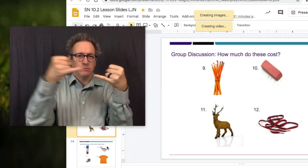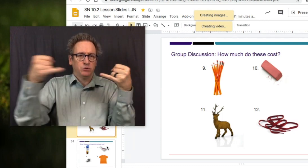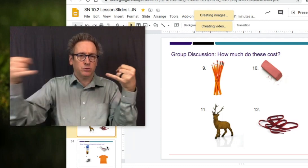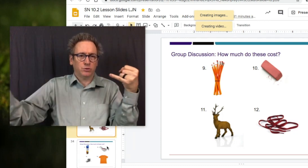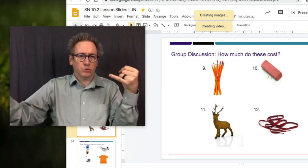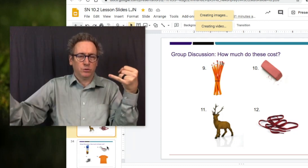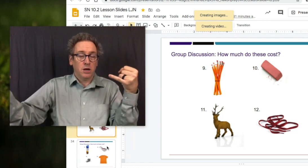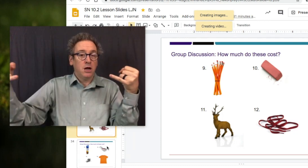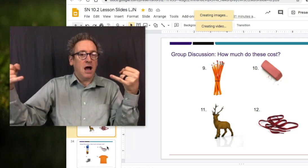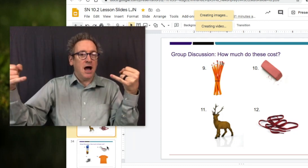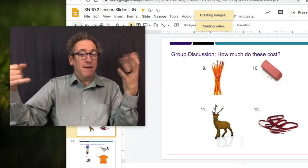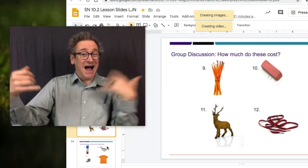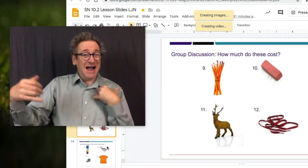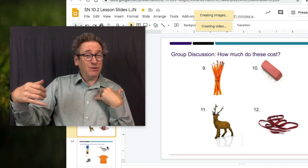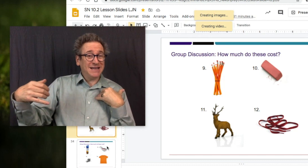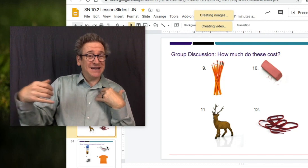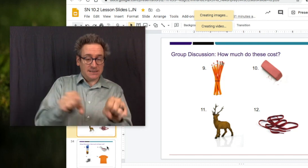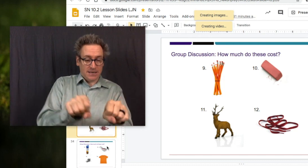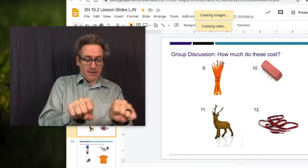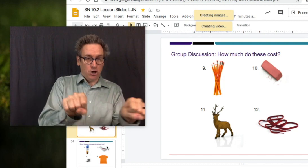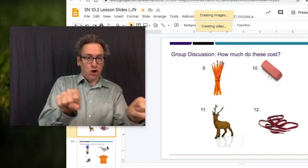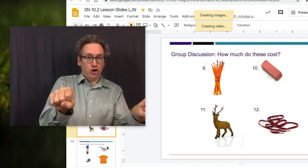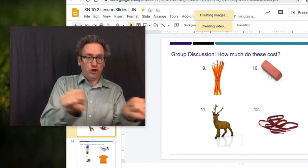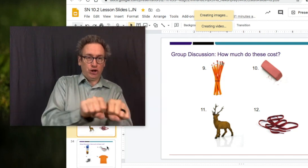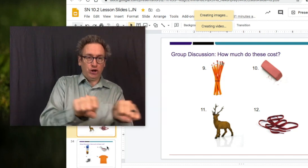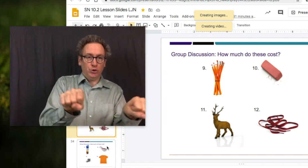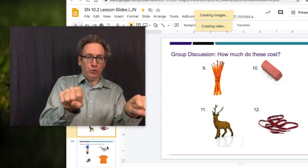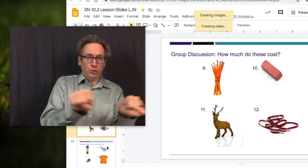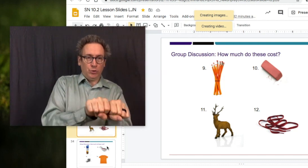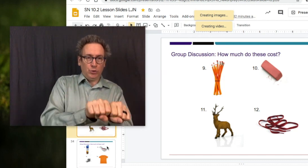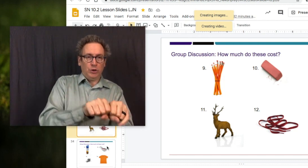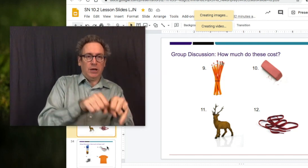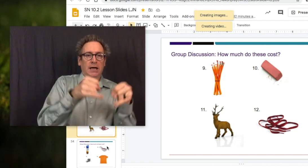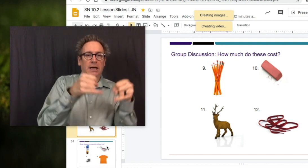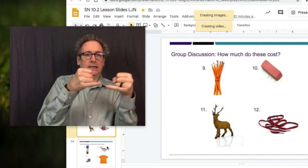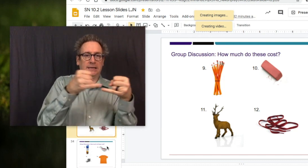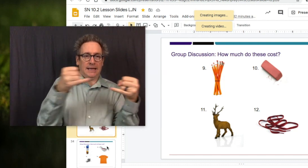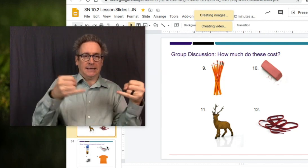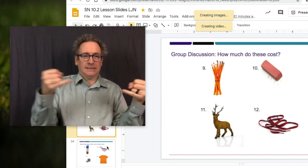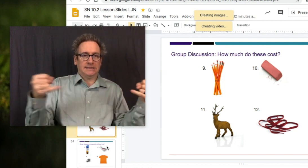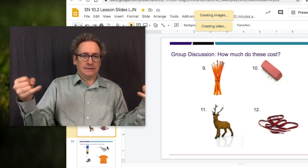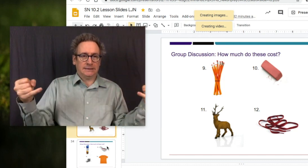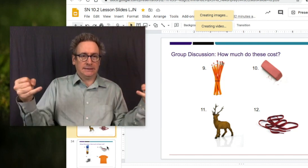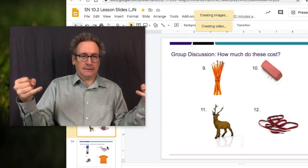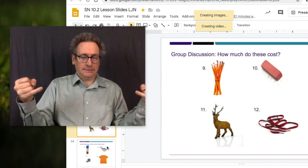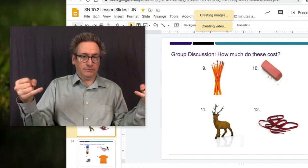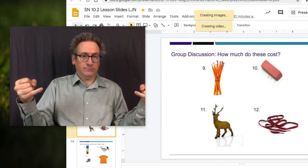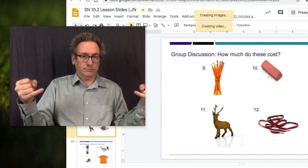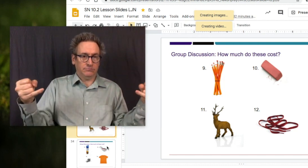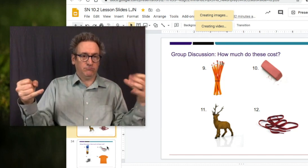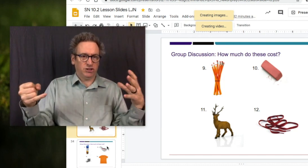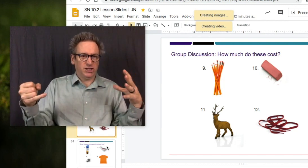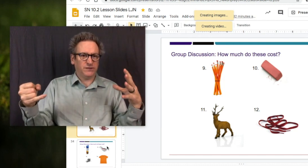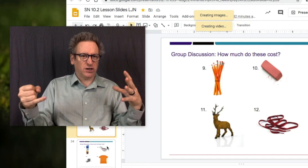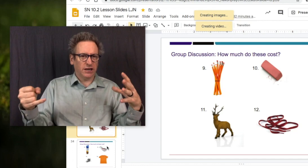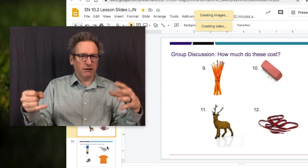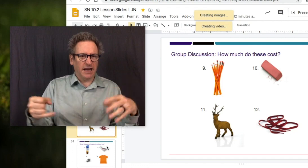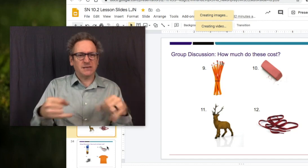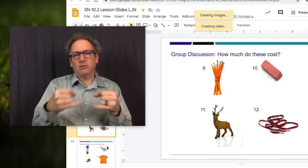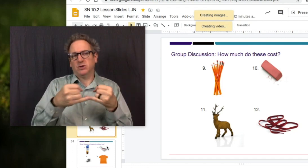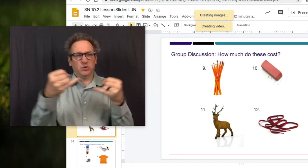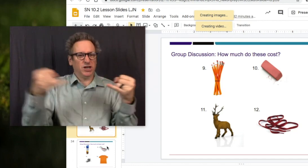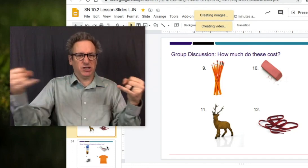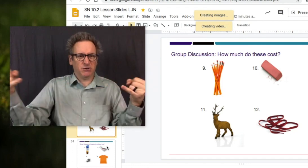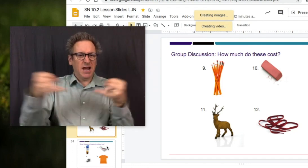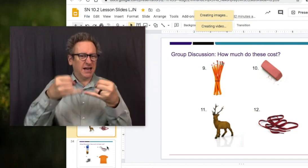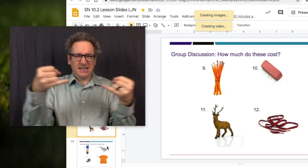classifiers. I would tend to sign shoe lace, just for clarity, as